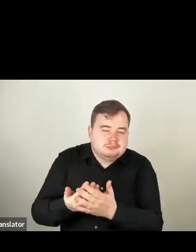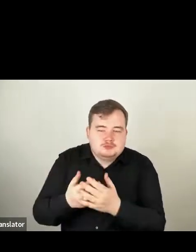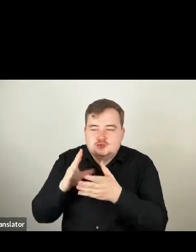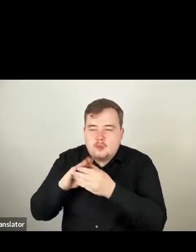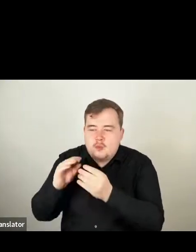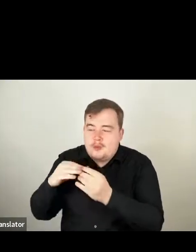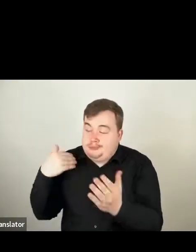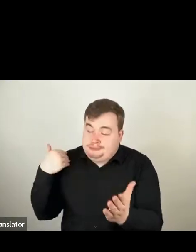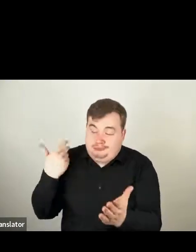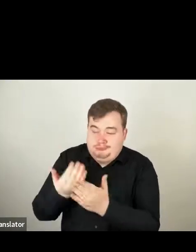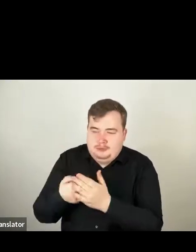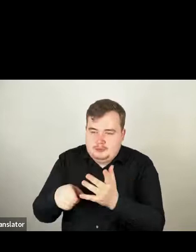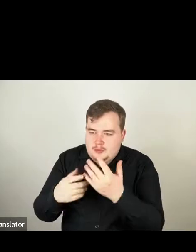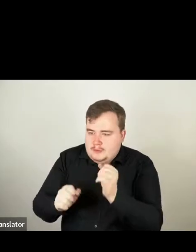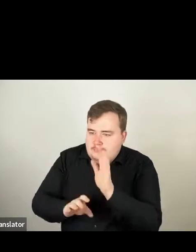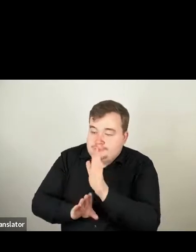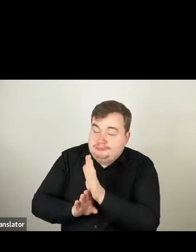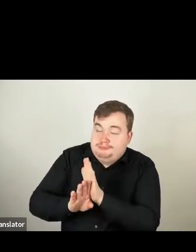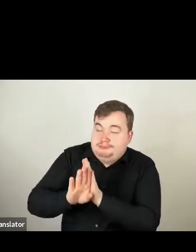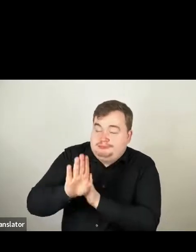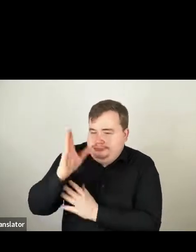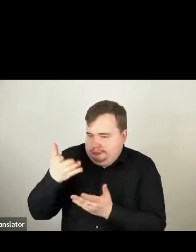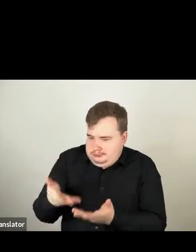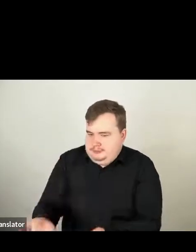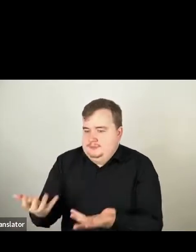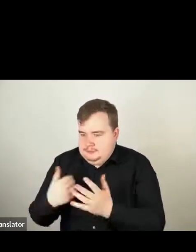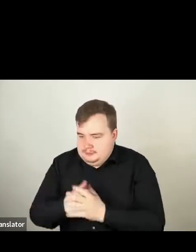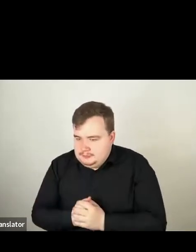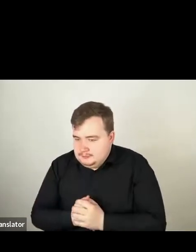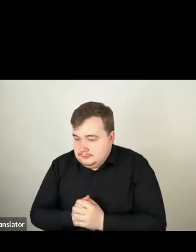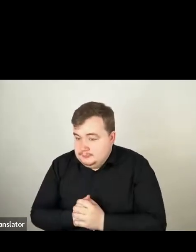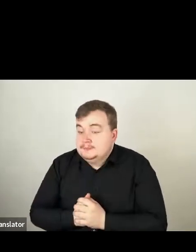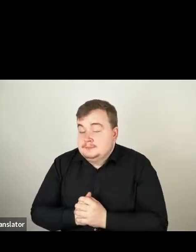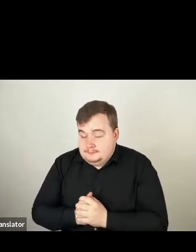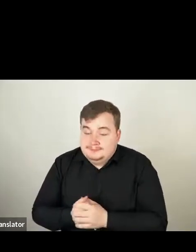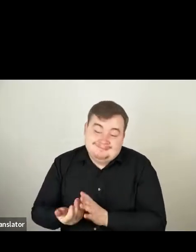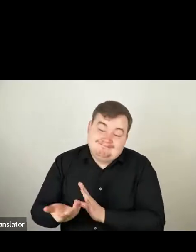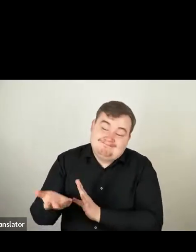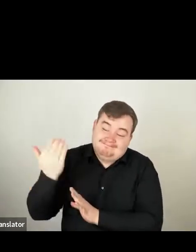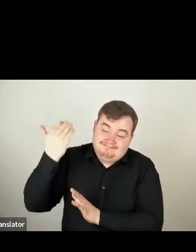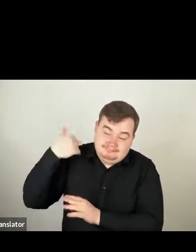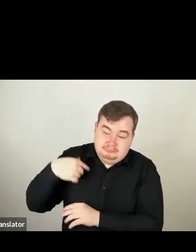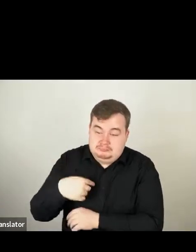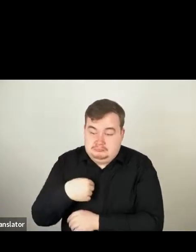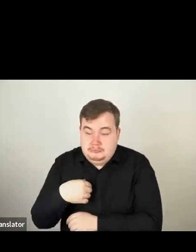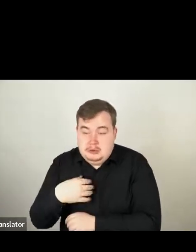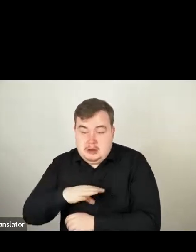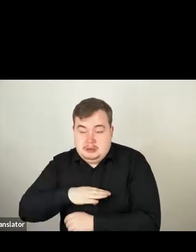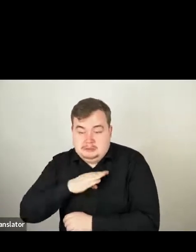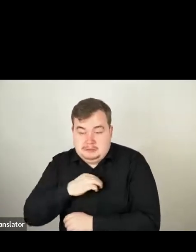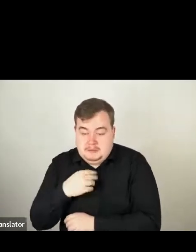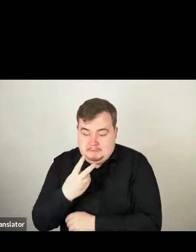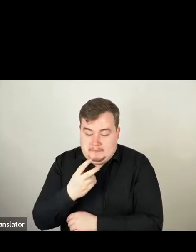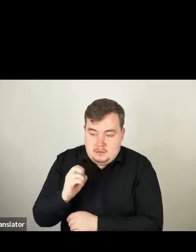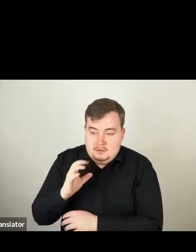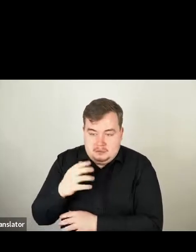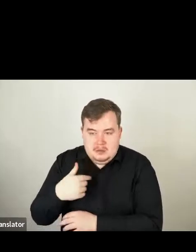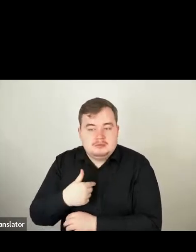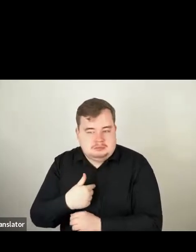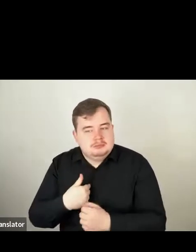woman, I was in the 20s, trying to enter politics, there were very